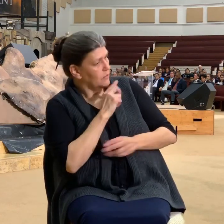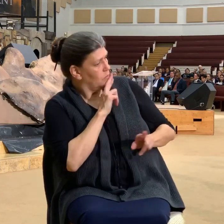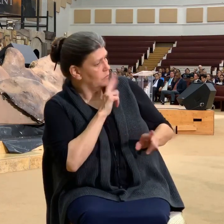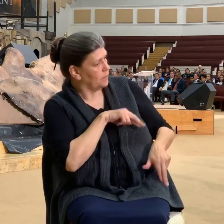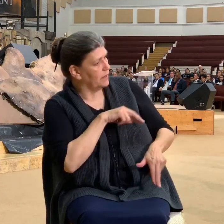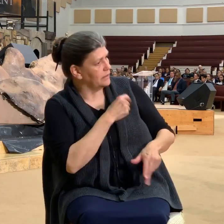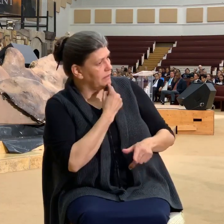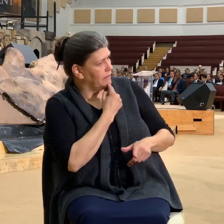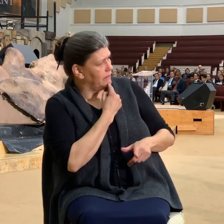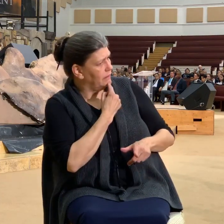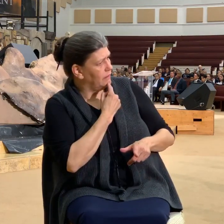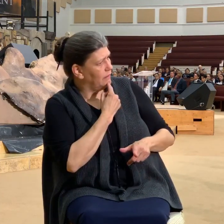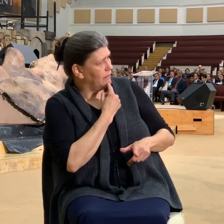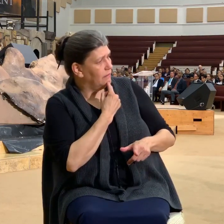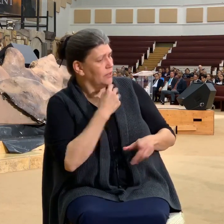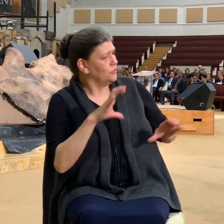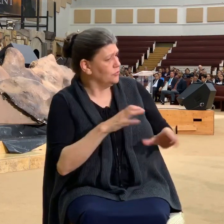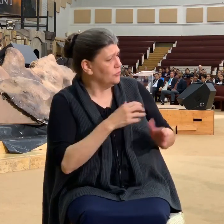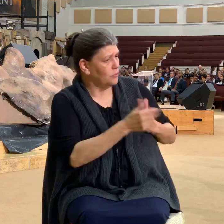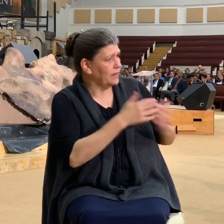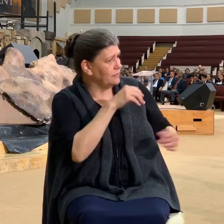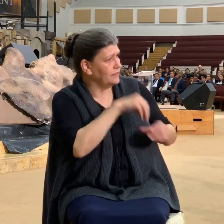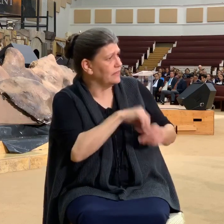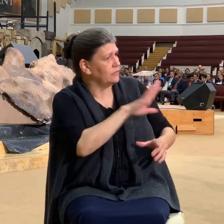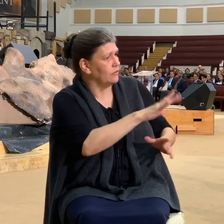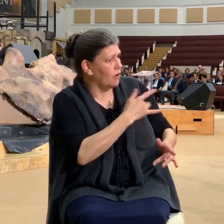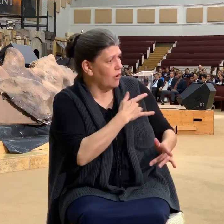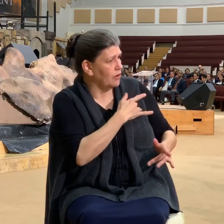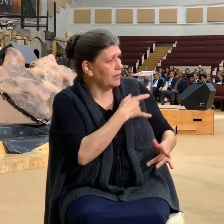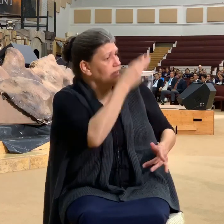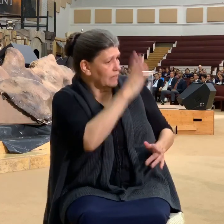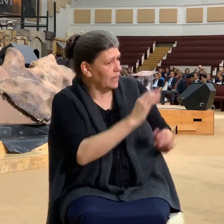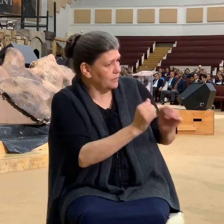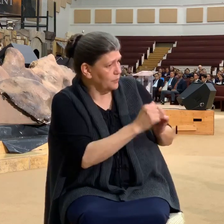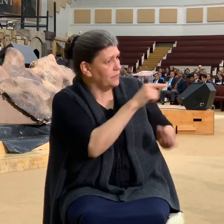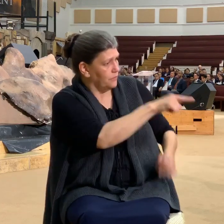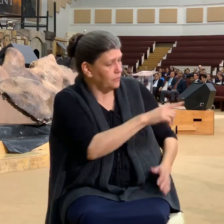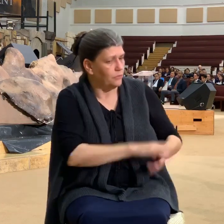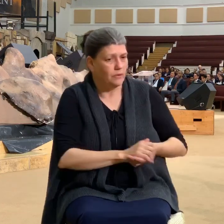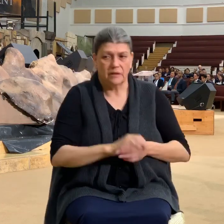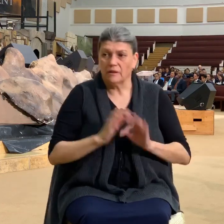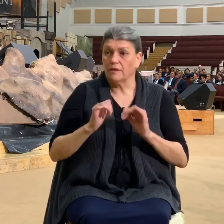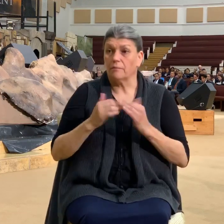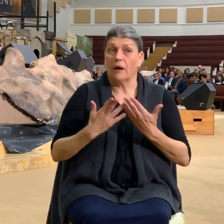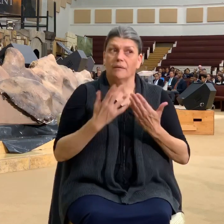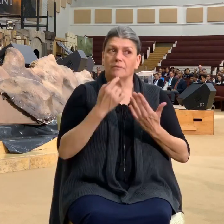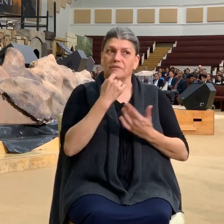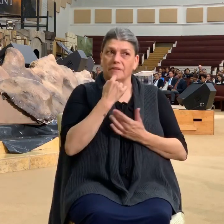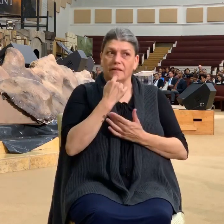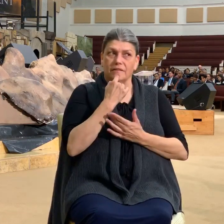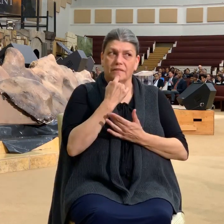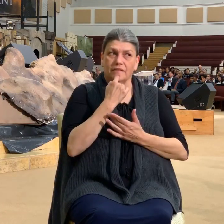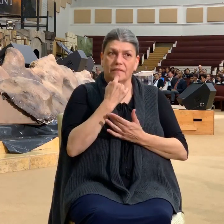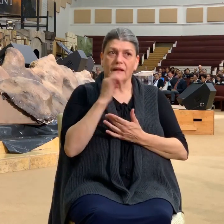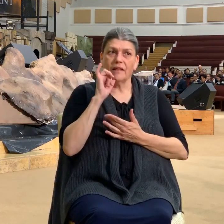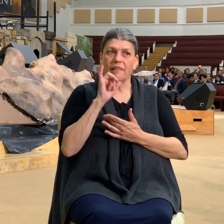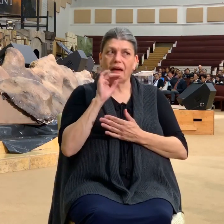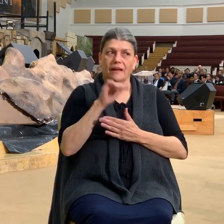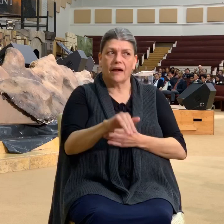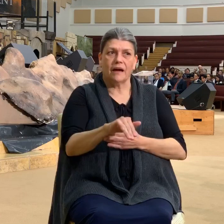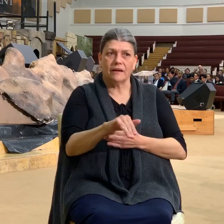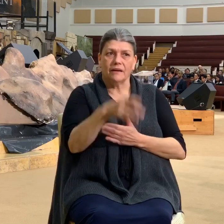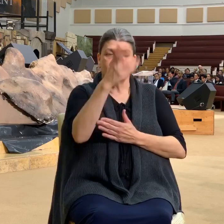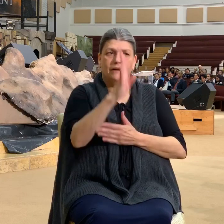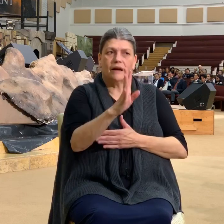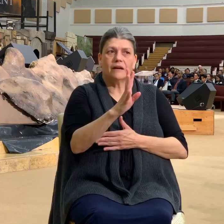by saying, "Do what is in your heart, and God is with you." But the Bible says that night,